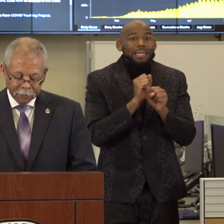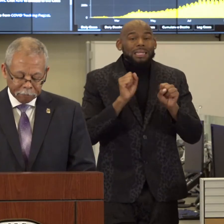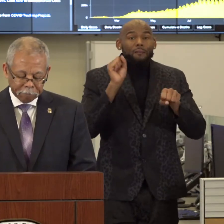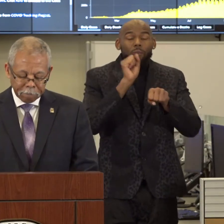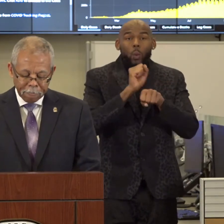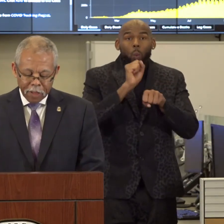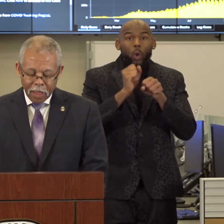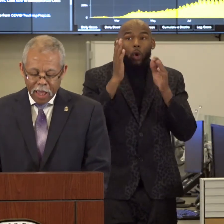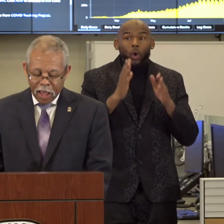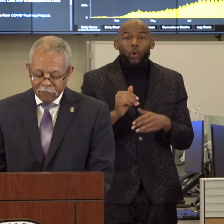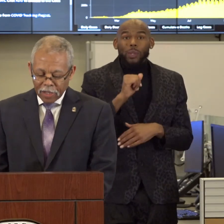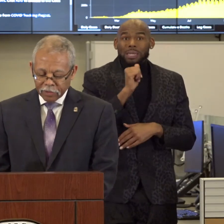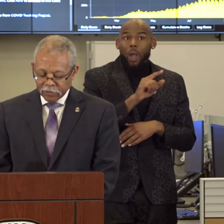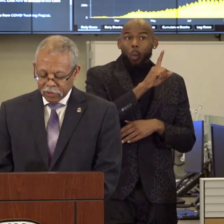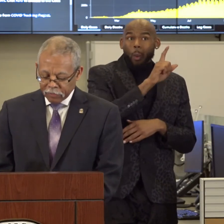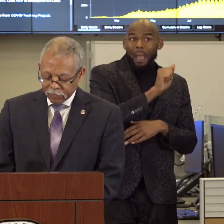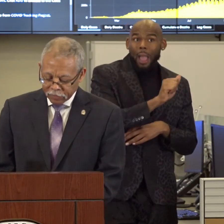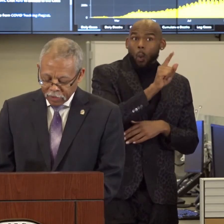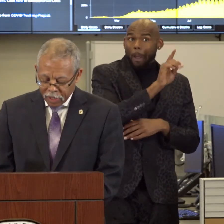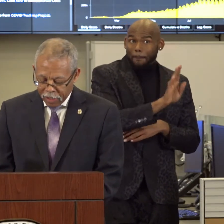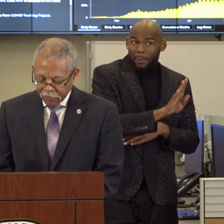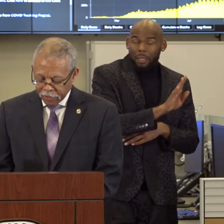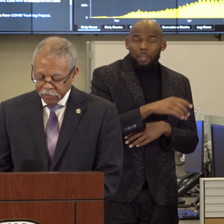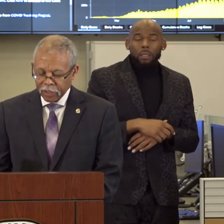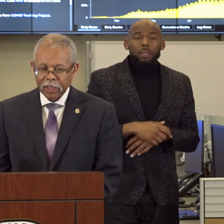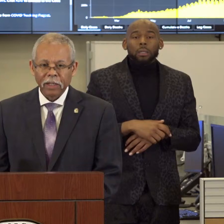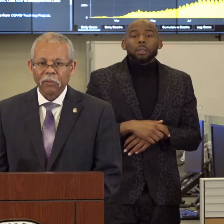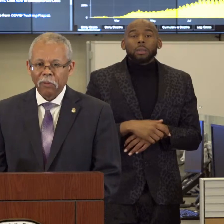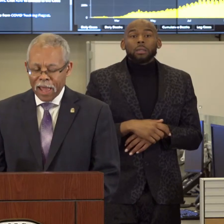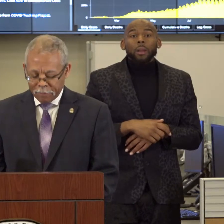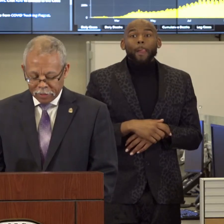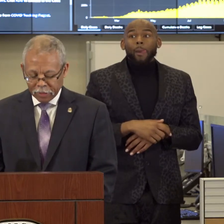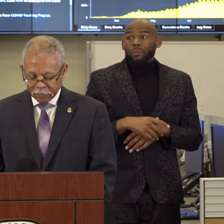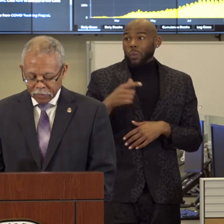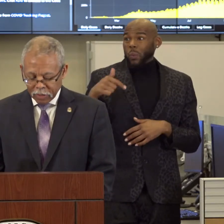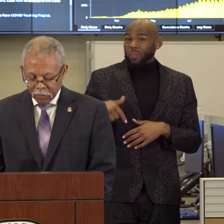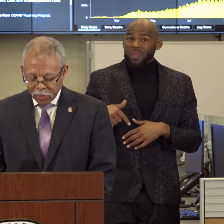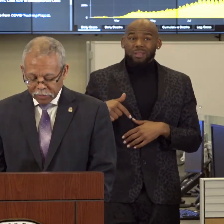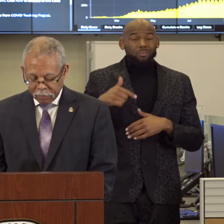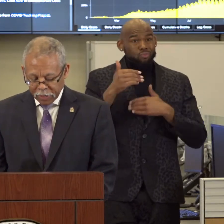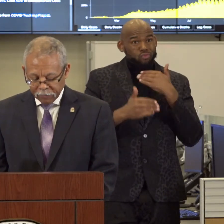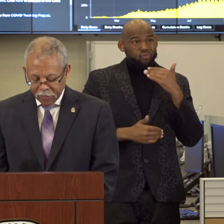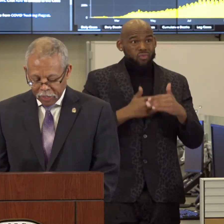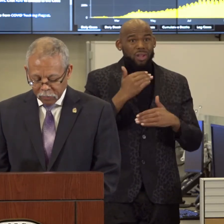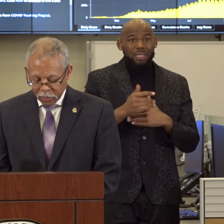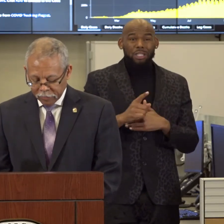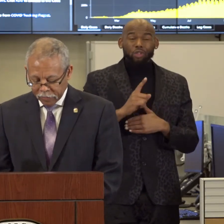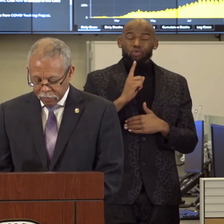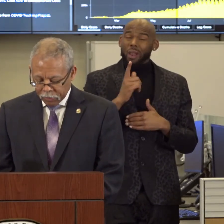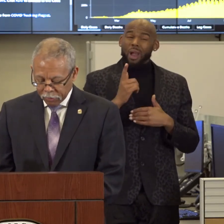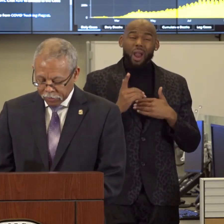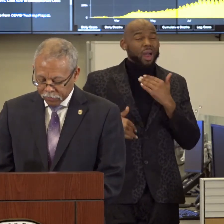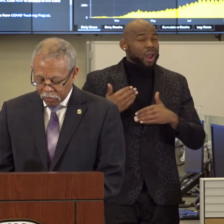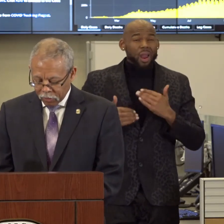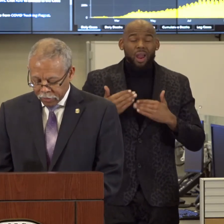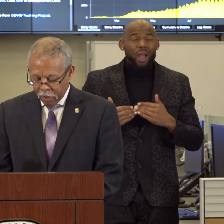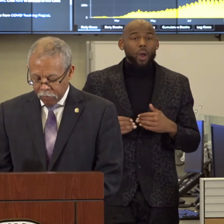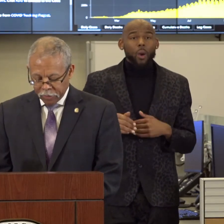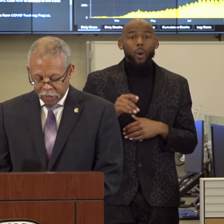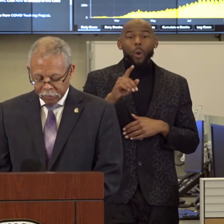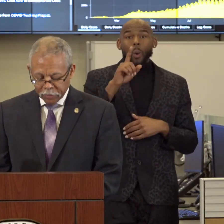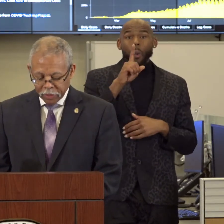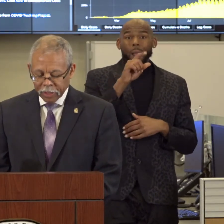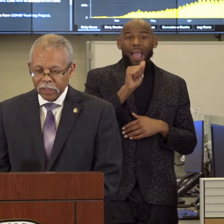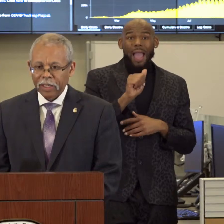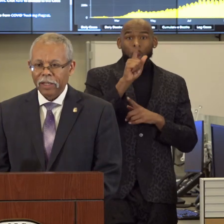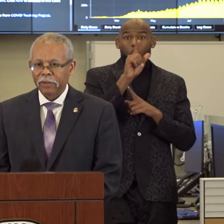and 1B. Our vaccination efforts have escalated rapidly. We expect Phase 1C appointments to